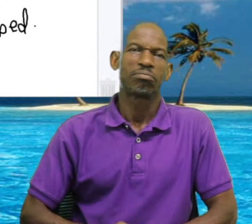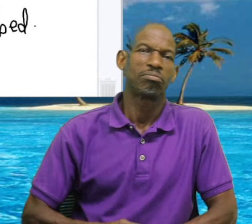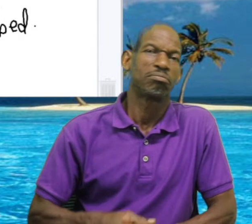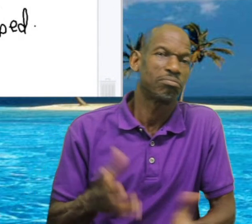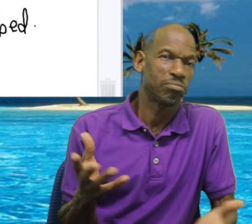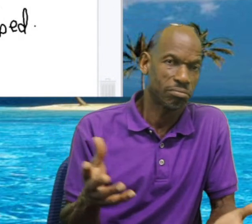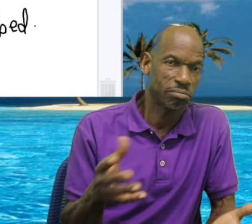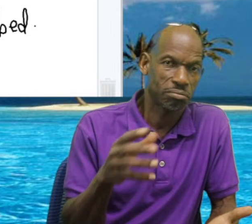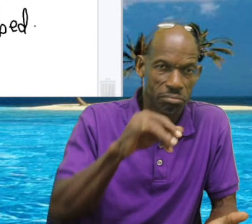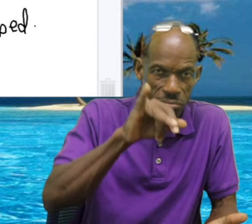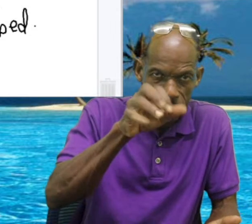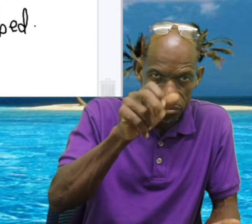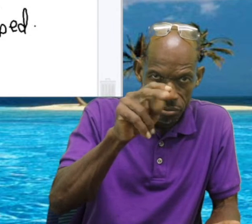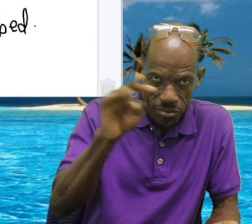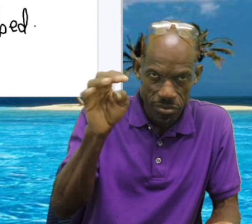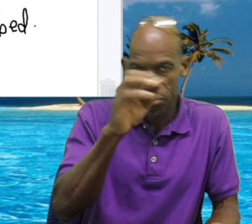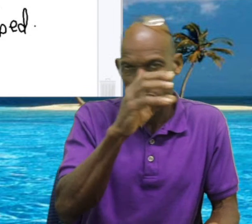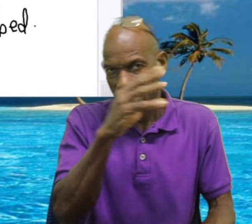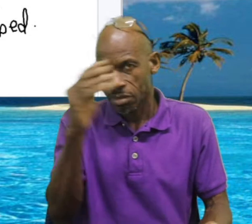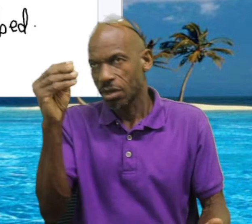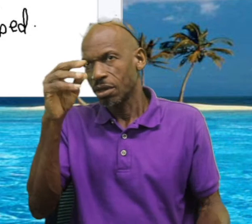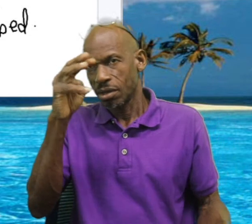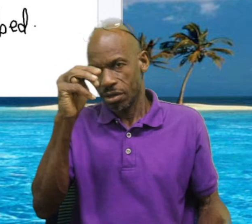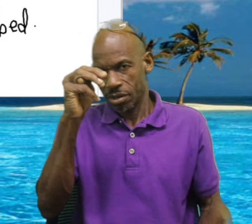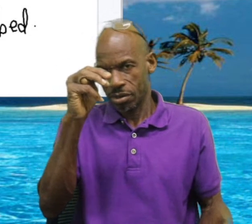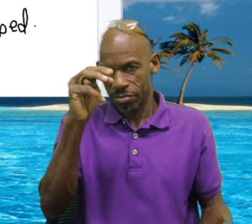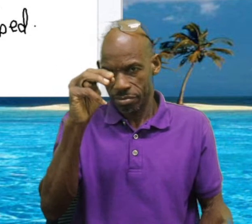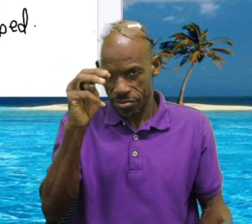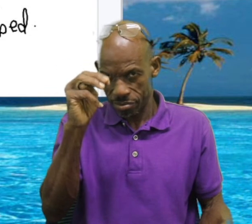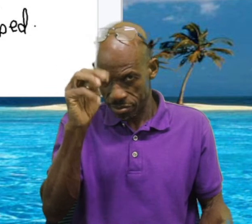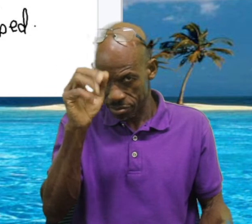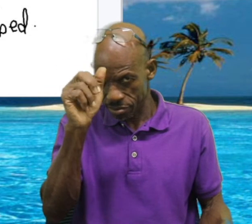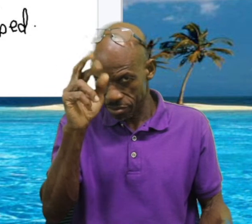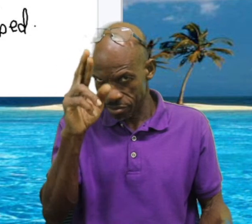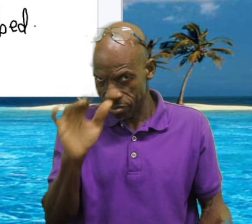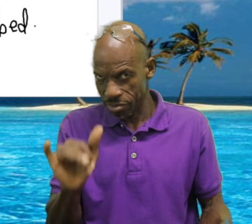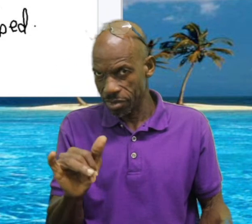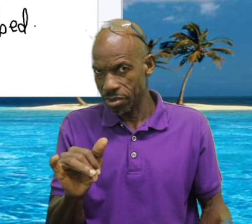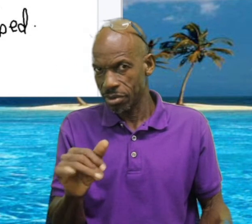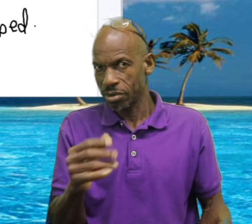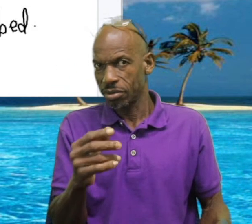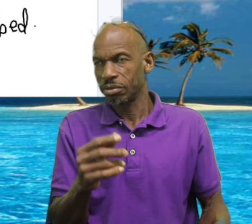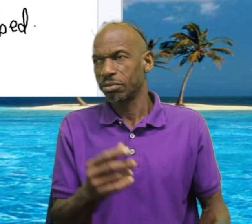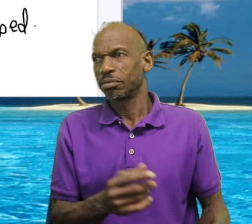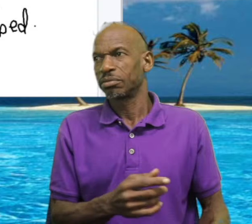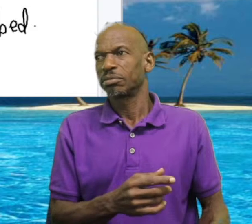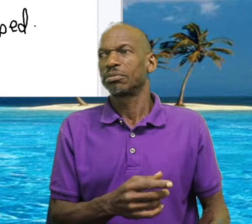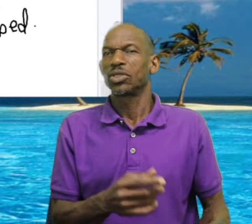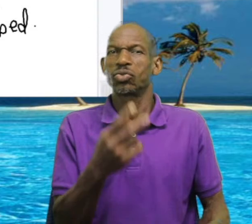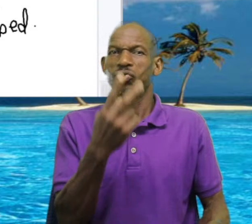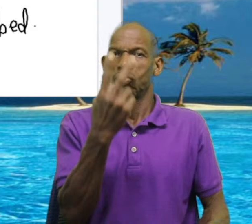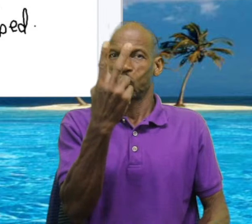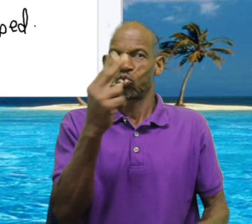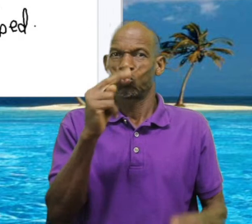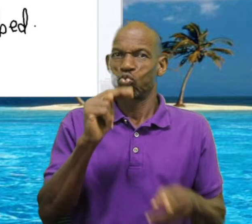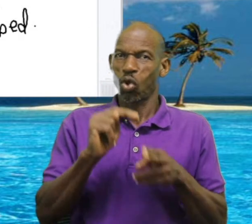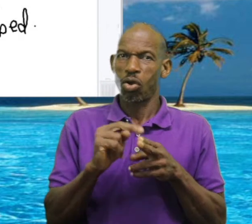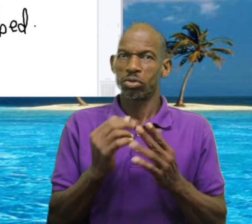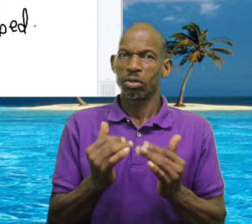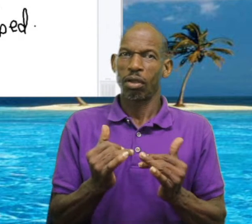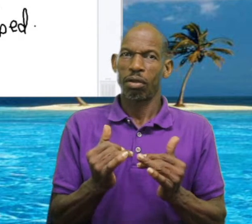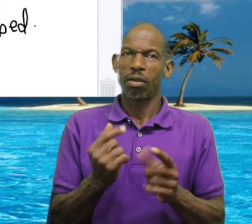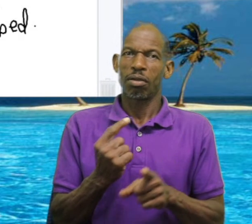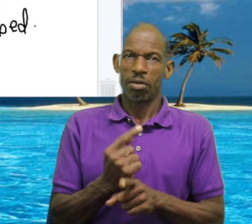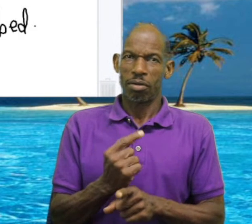All right. So Jane and both Jane and Mary both are nouns. It have to